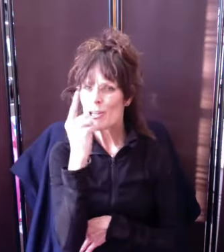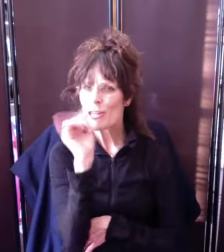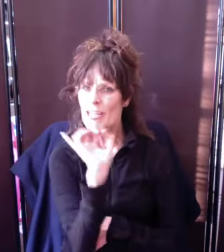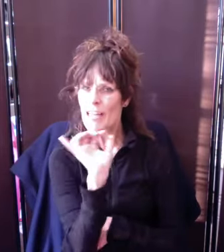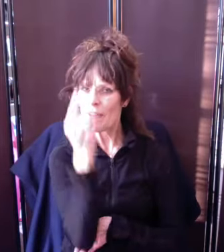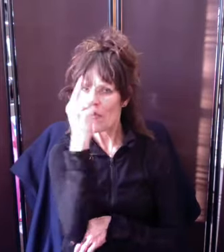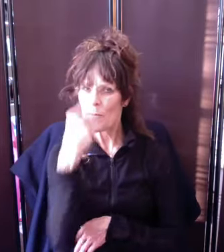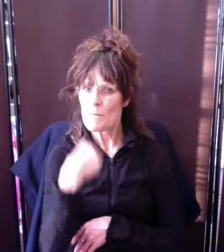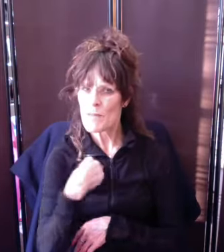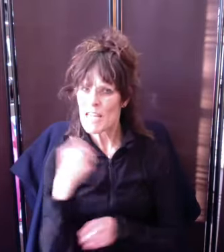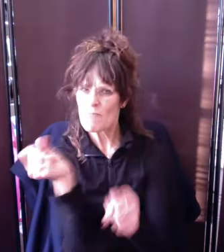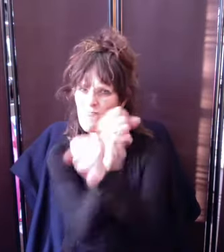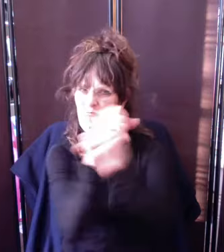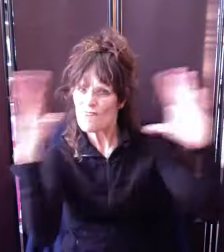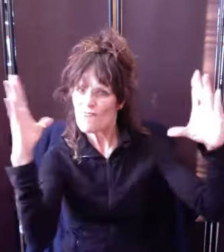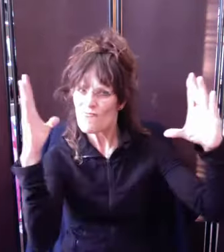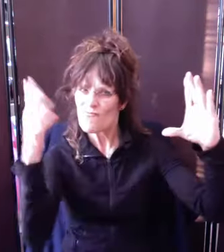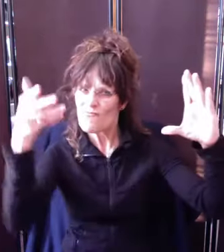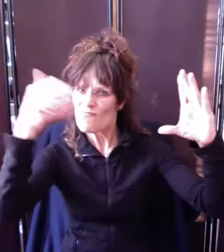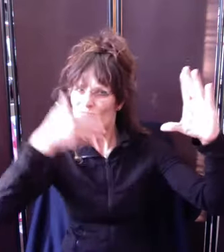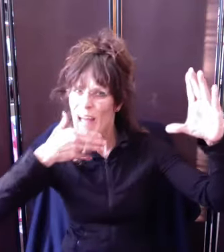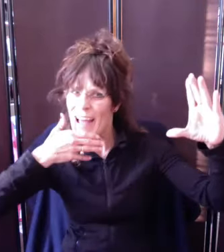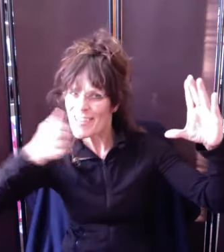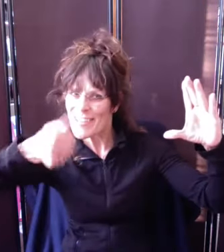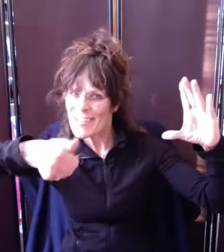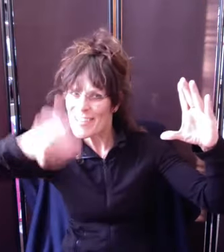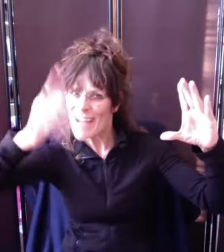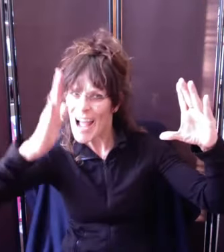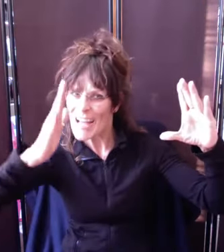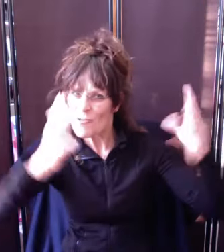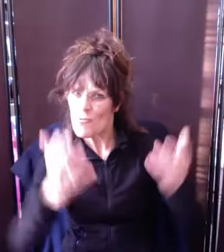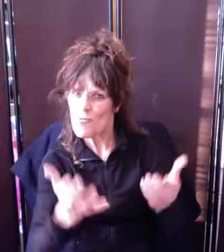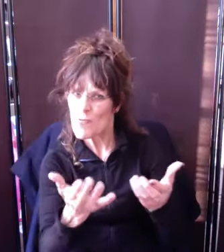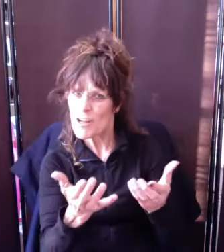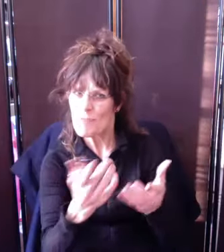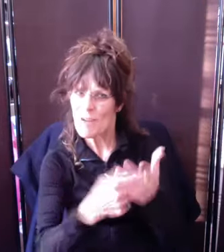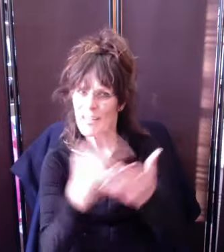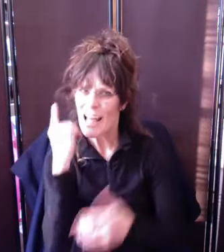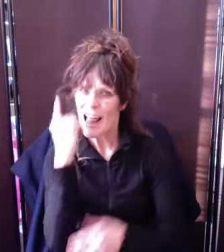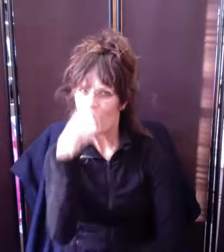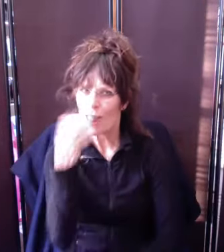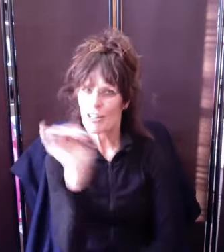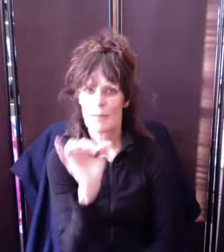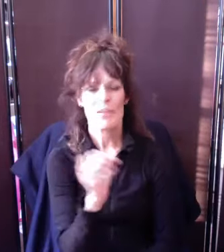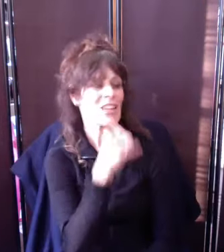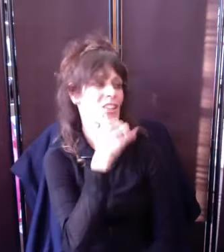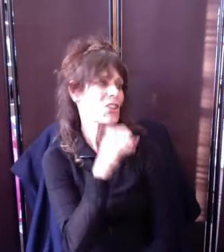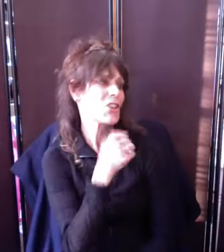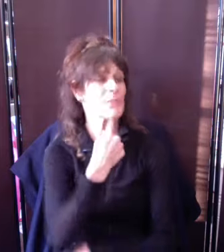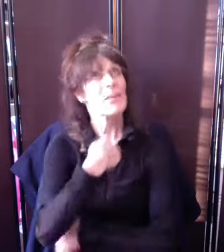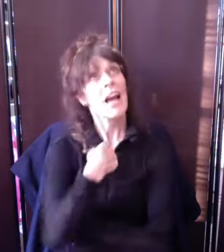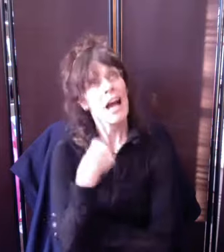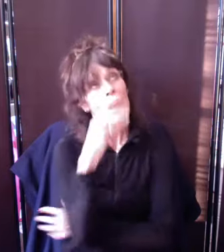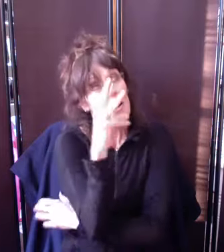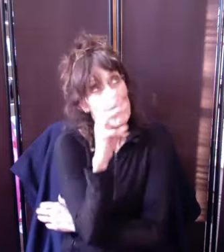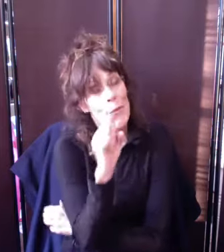my best to do God's will always? What does that look like? And this girl, she's saying, well, I think it would look like